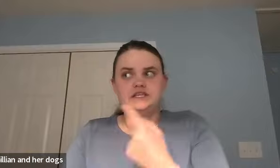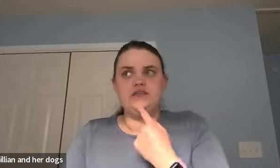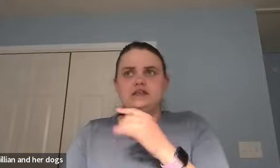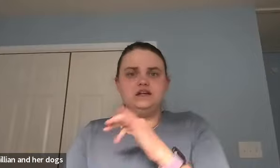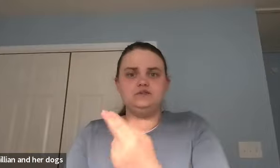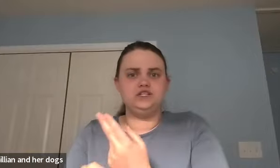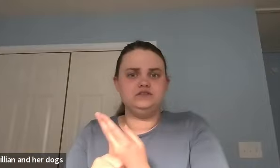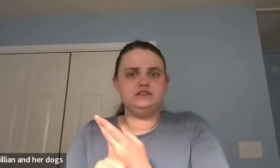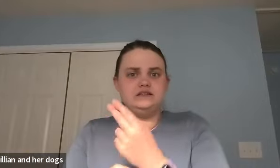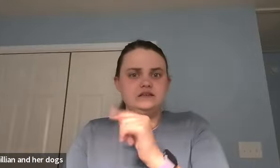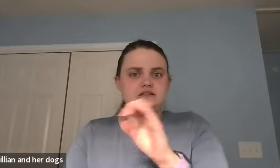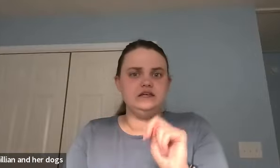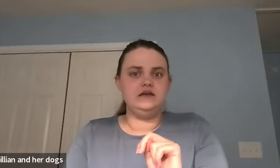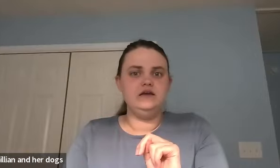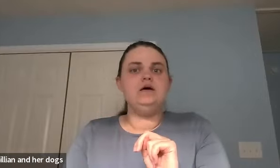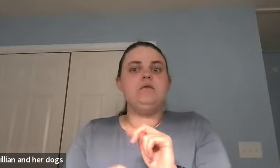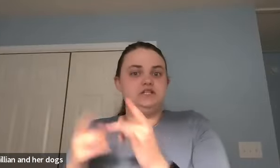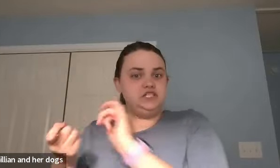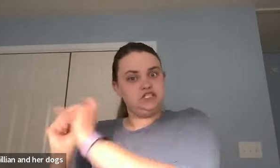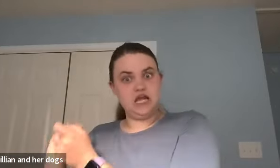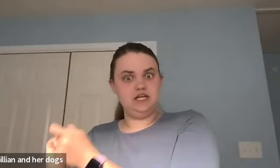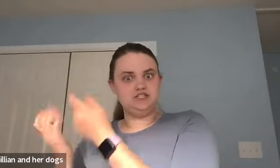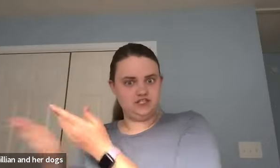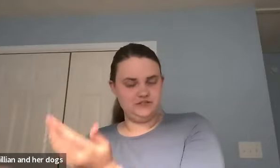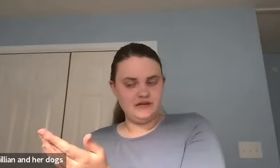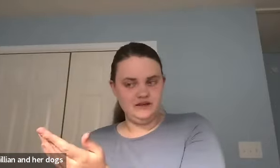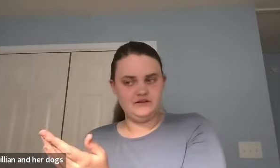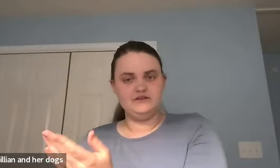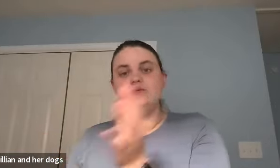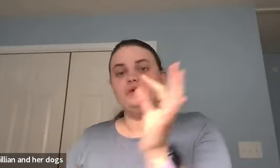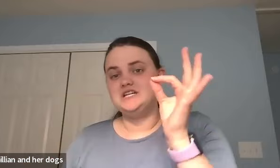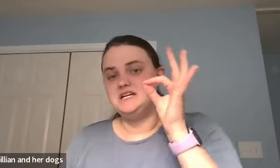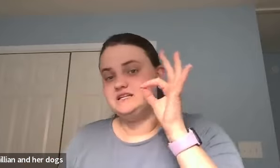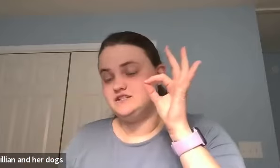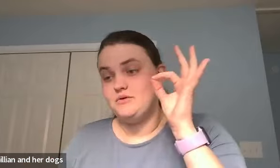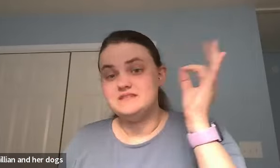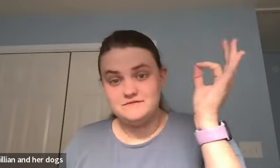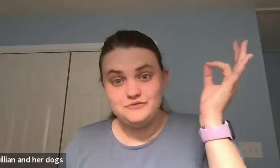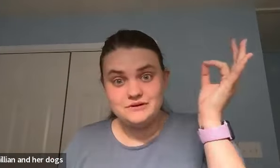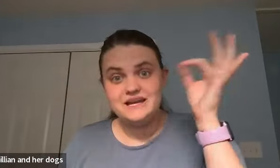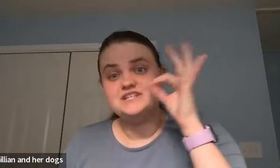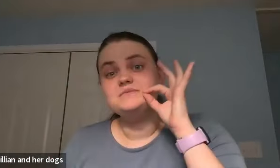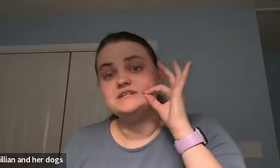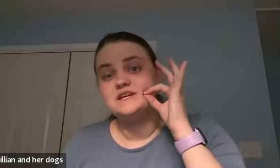said that's not what she uses in Tennessee, but she's changed since she's been here, which is, so the sign for fruit and ketchup is